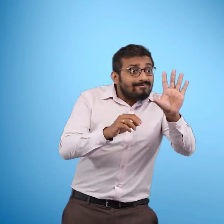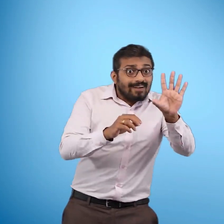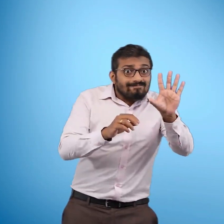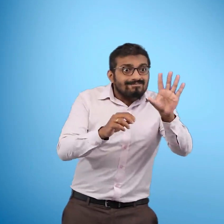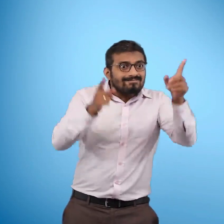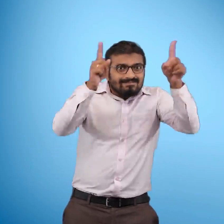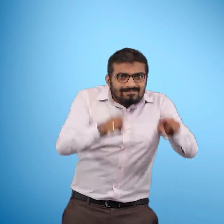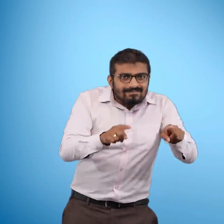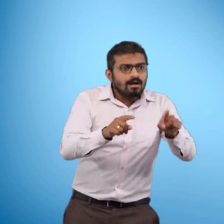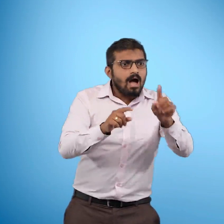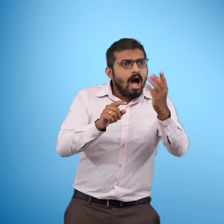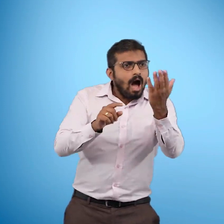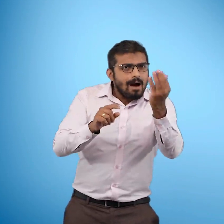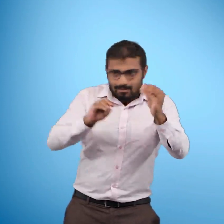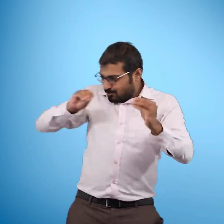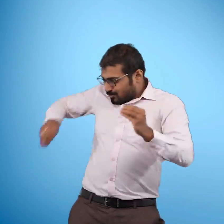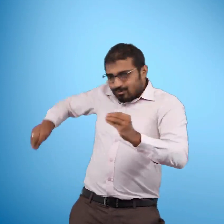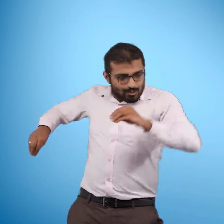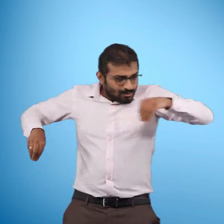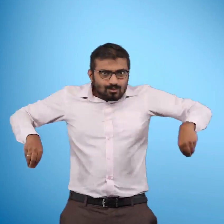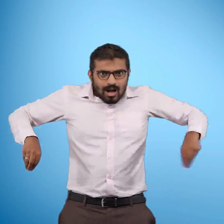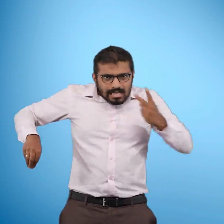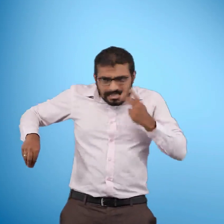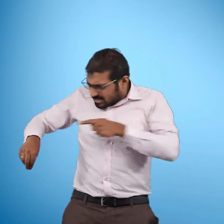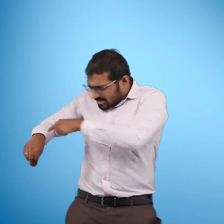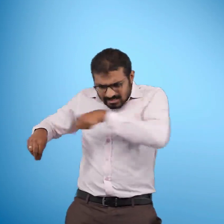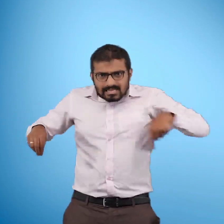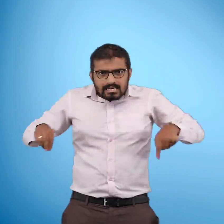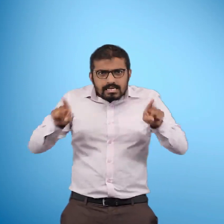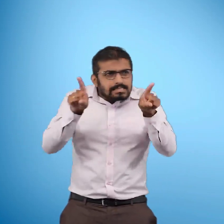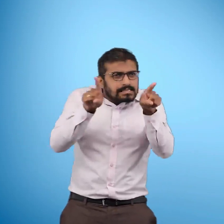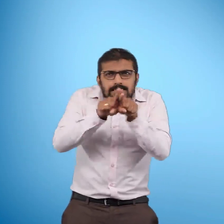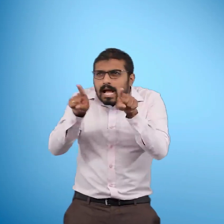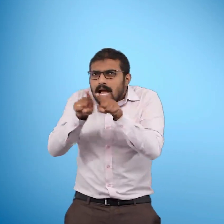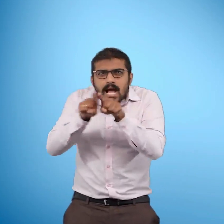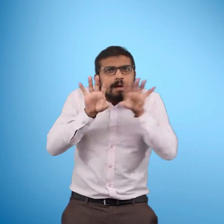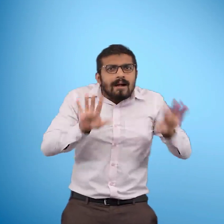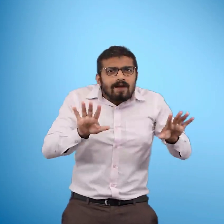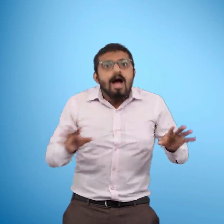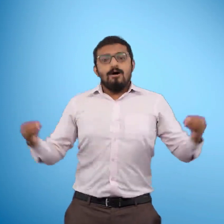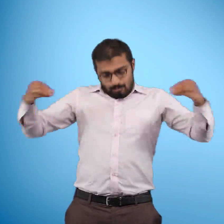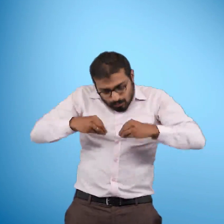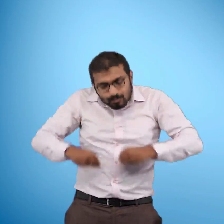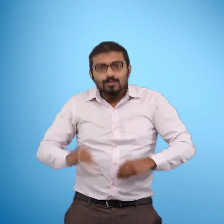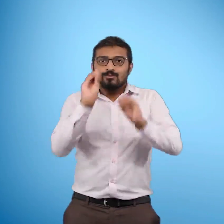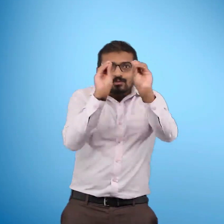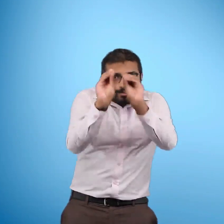Which are the factors you have written in the common part, that is, purple, of both circles? These